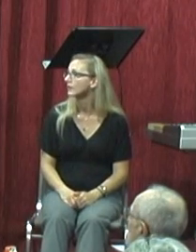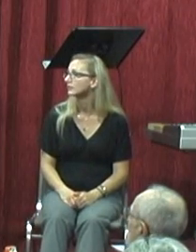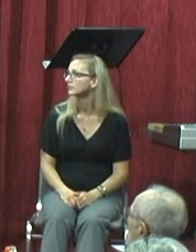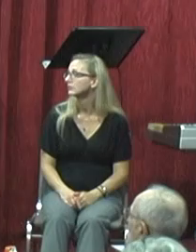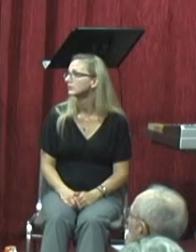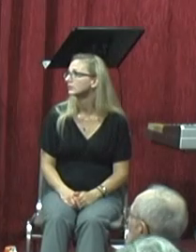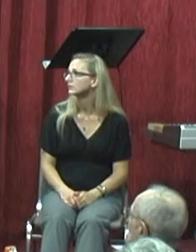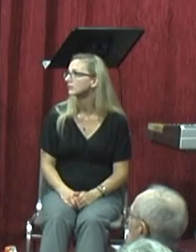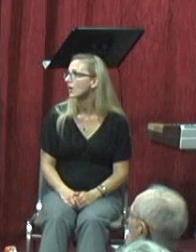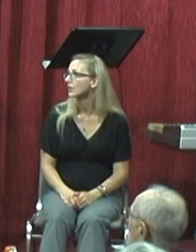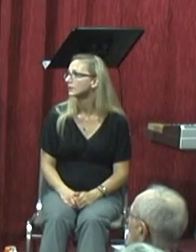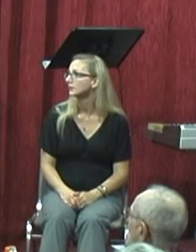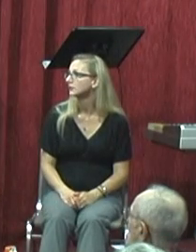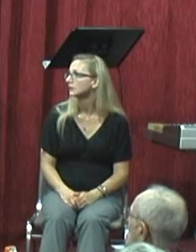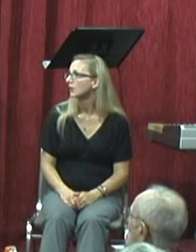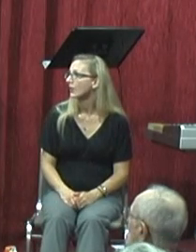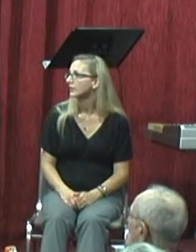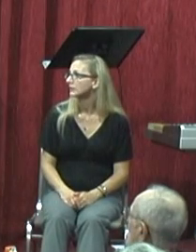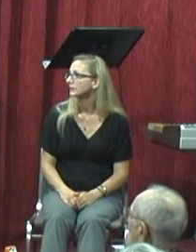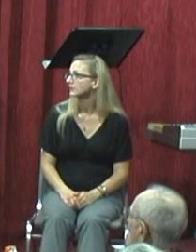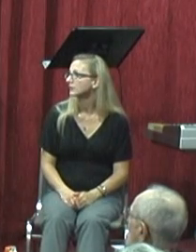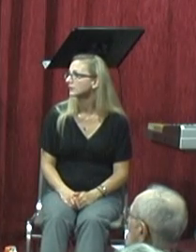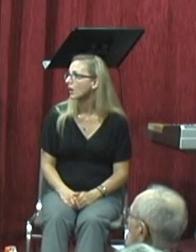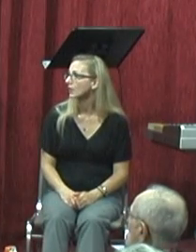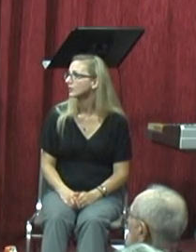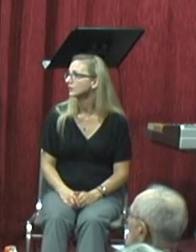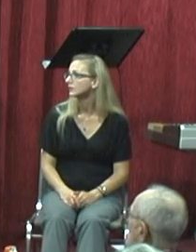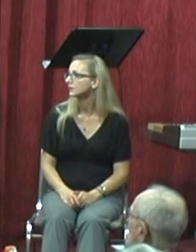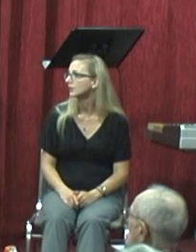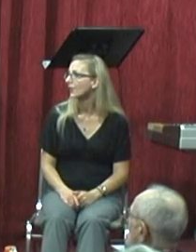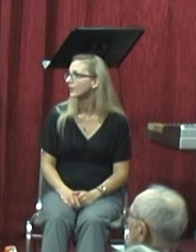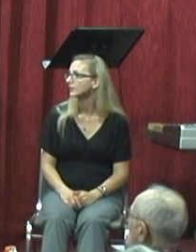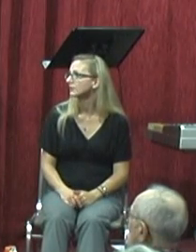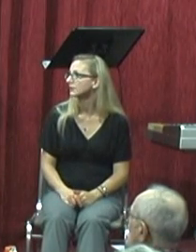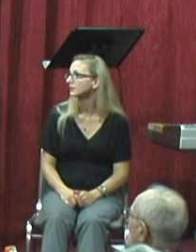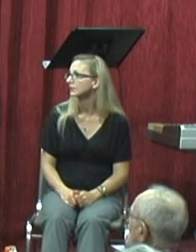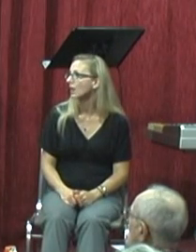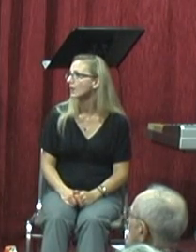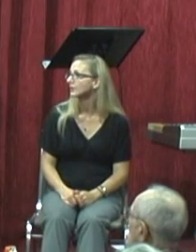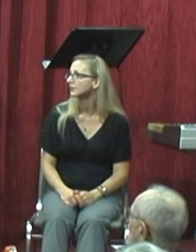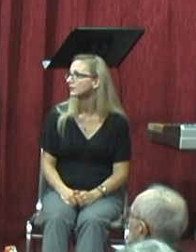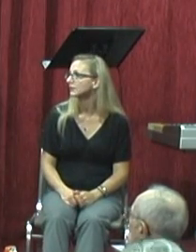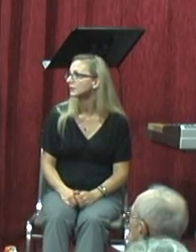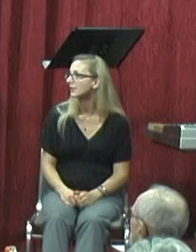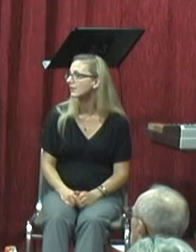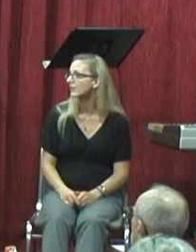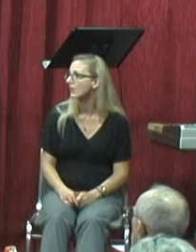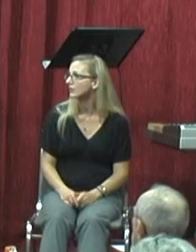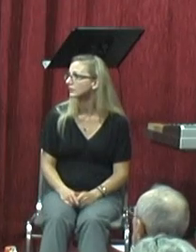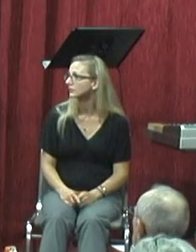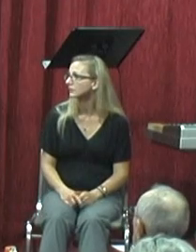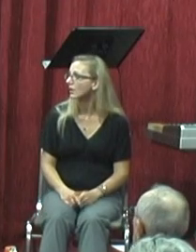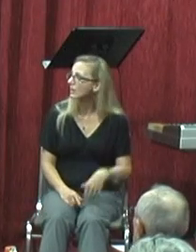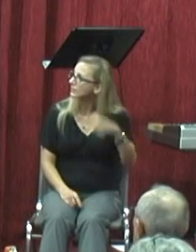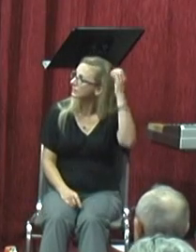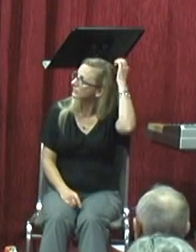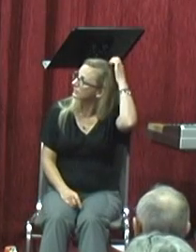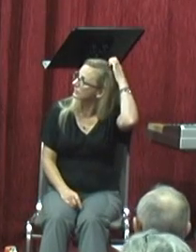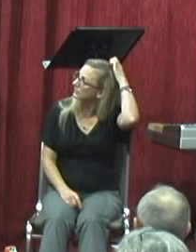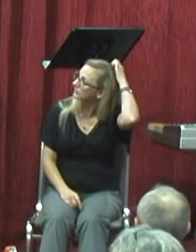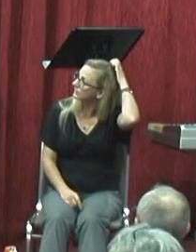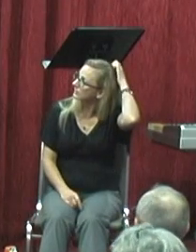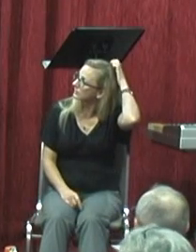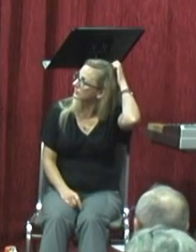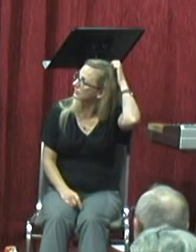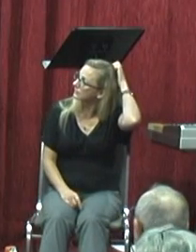is actually that same word, kadesh, which is sanctify them or set them apart. So the Kohanim were to be washed and clothed, and